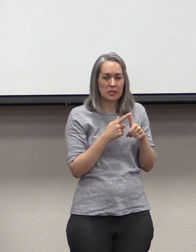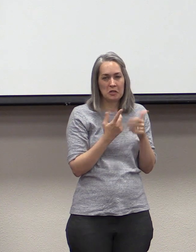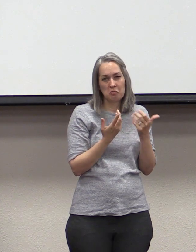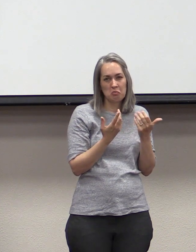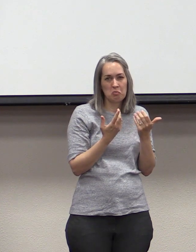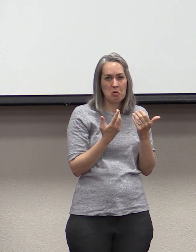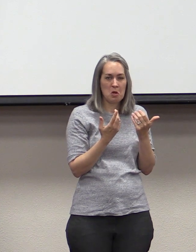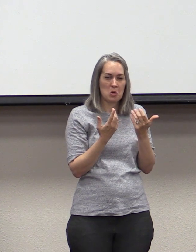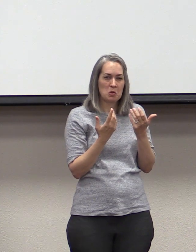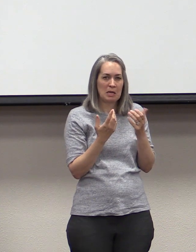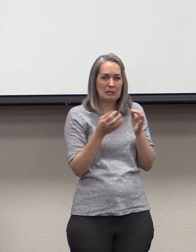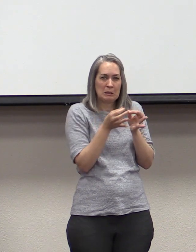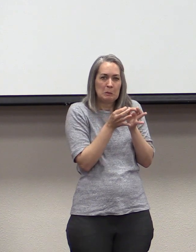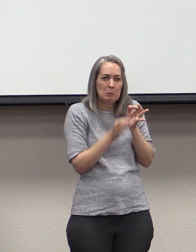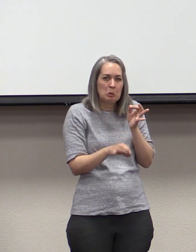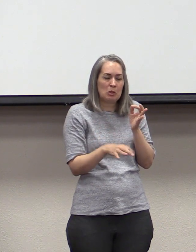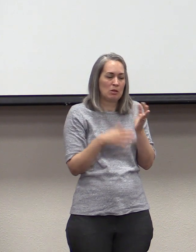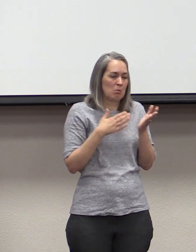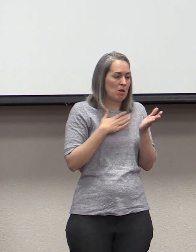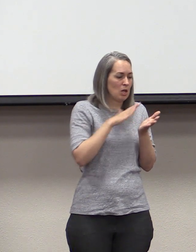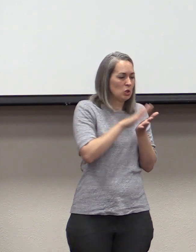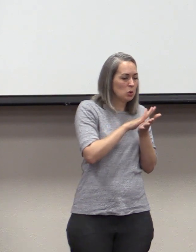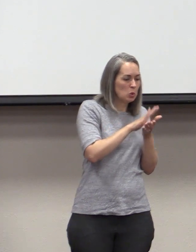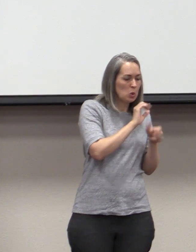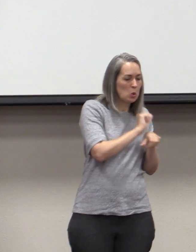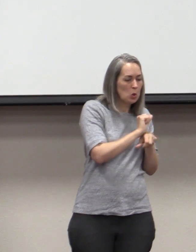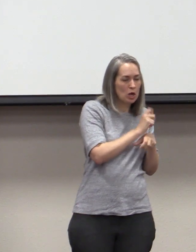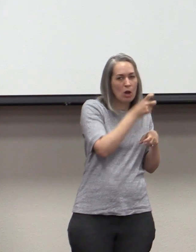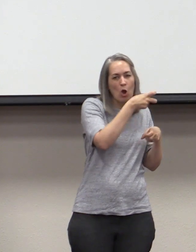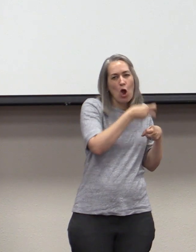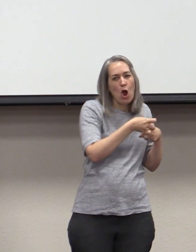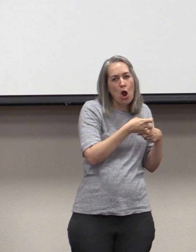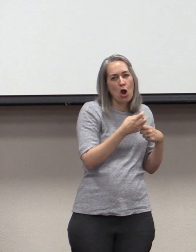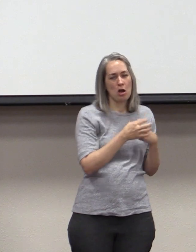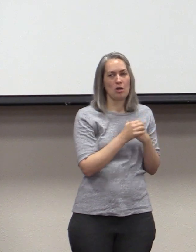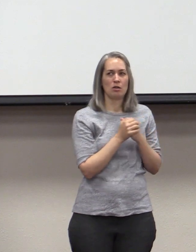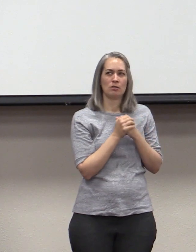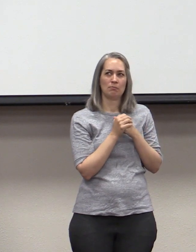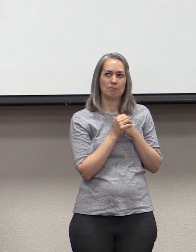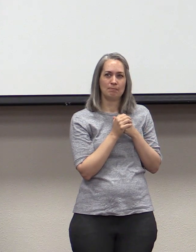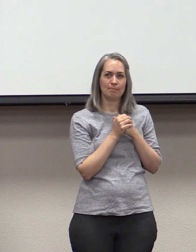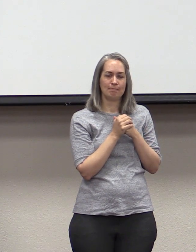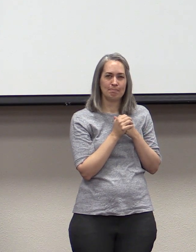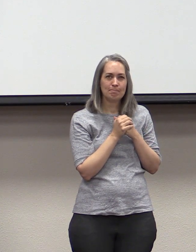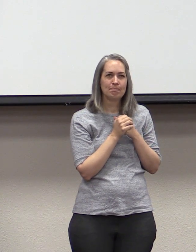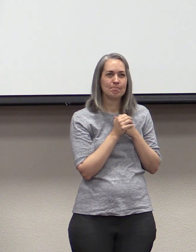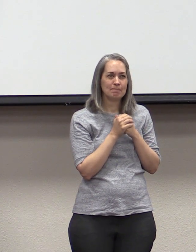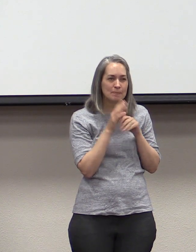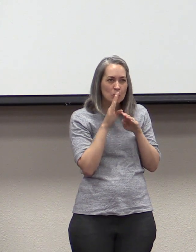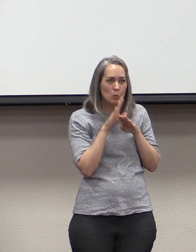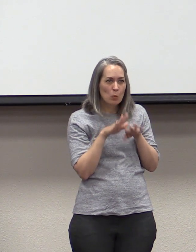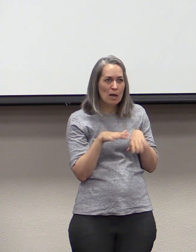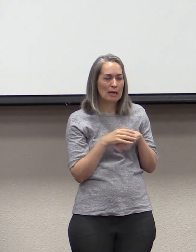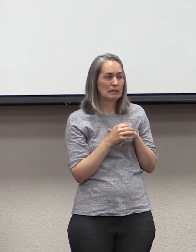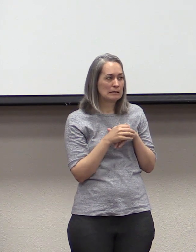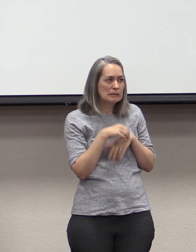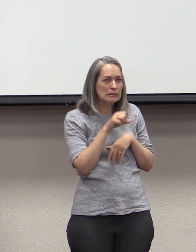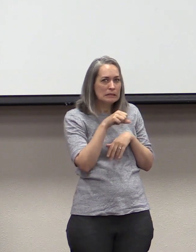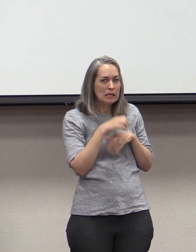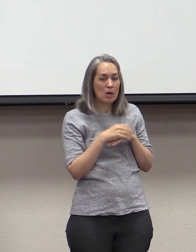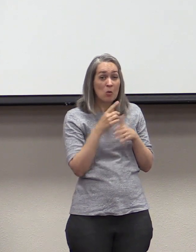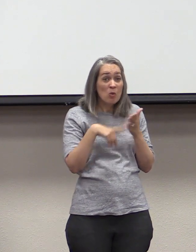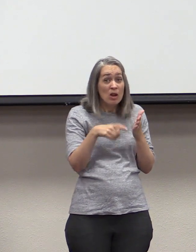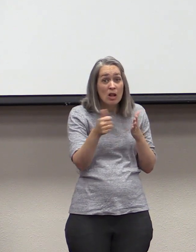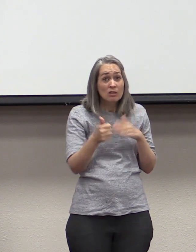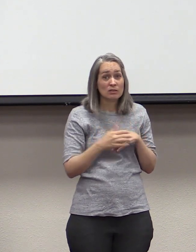plain. It was, well, my schoolwork, my schoolwork's hard, and got quiet, and I was like, yeah, what